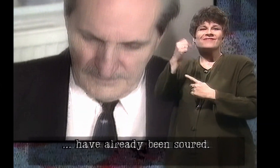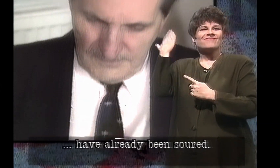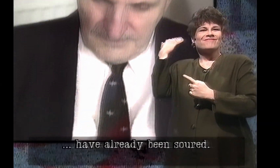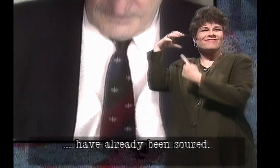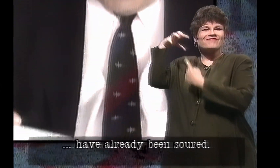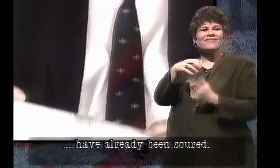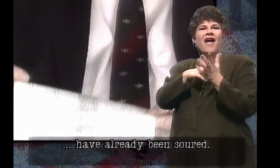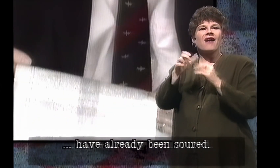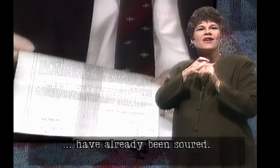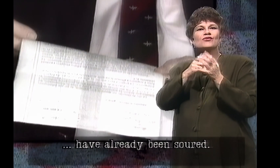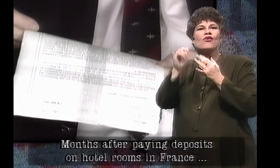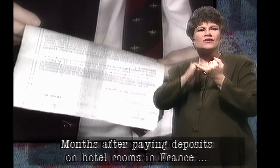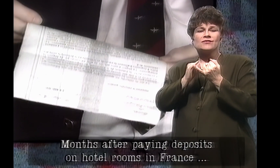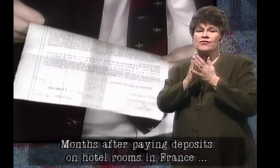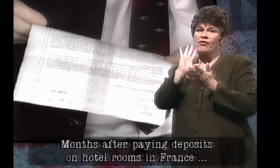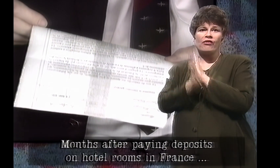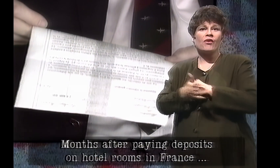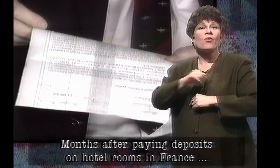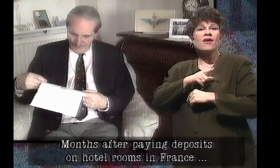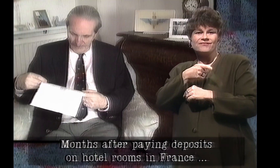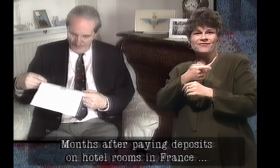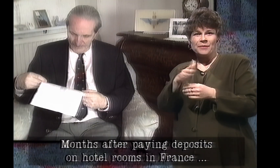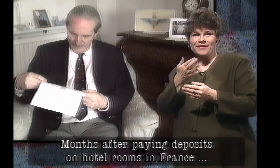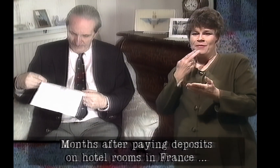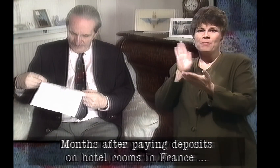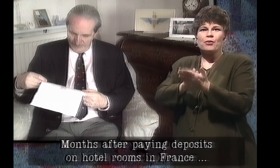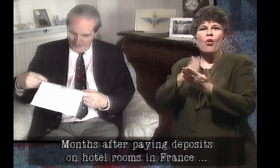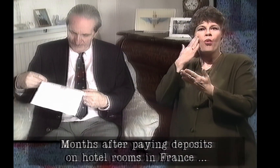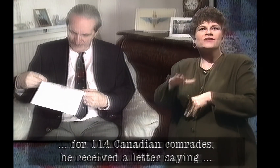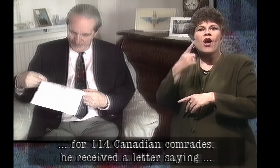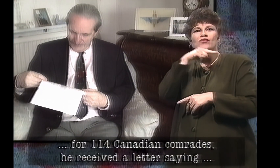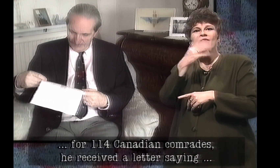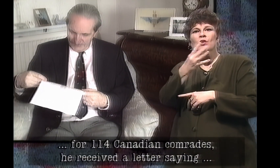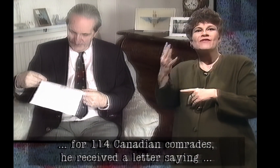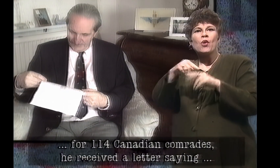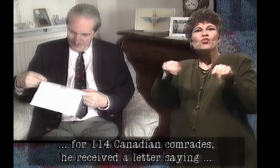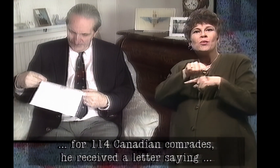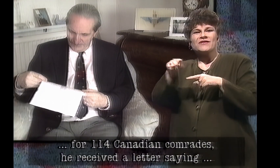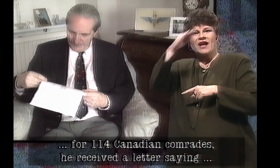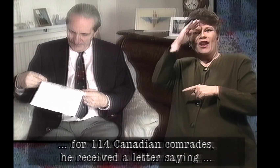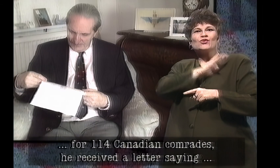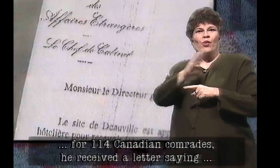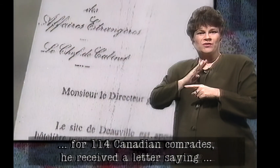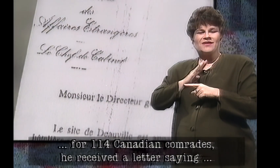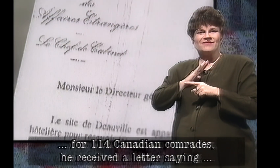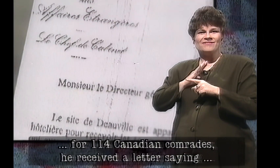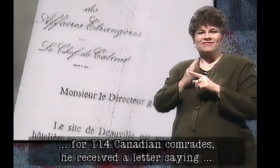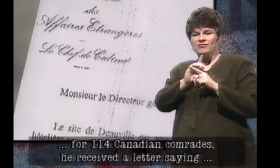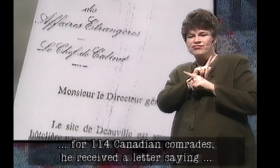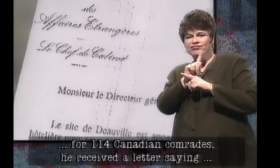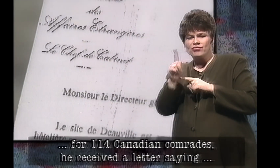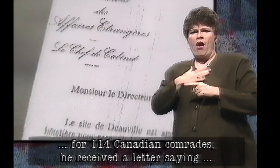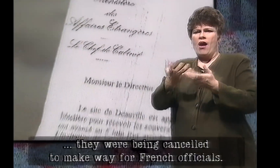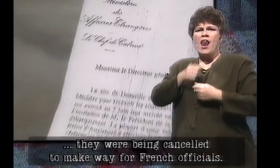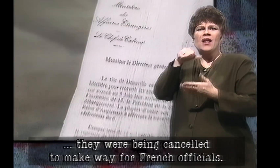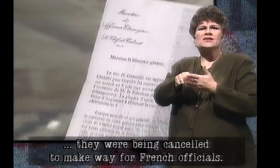have already been soured. Months after paying deposits on hotel rooms in France for 114 Canadian comrades, he received a